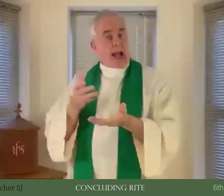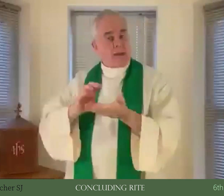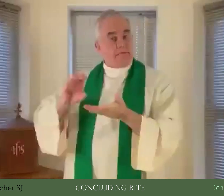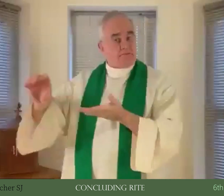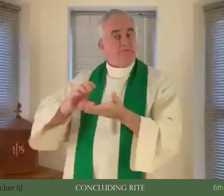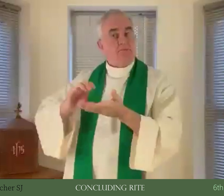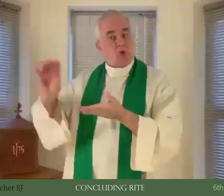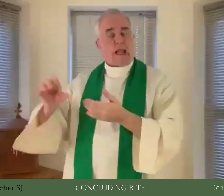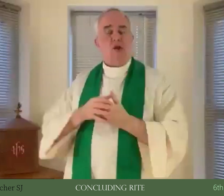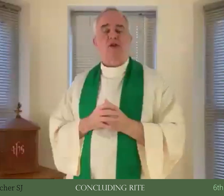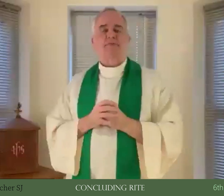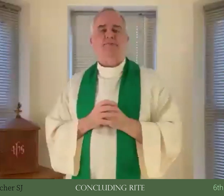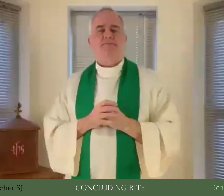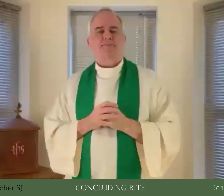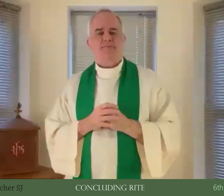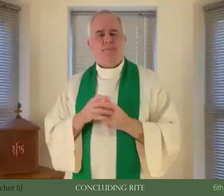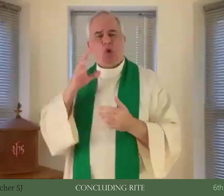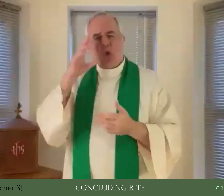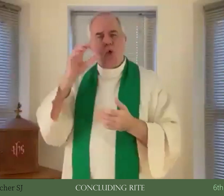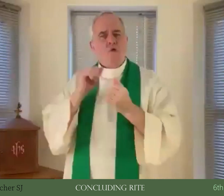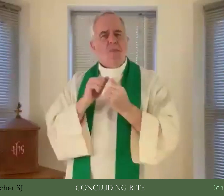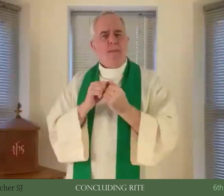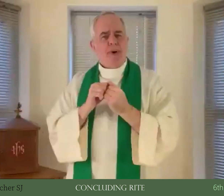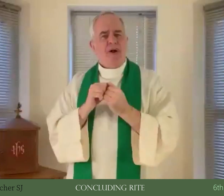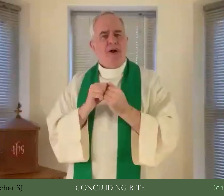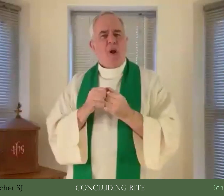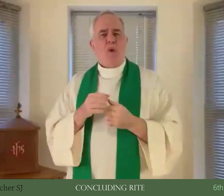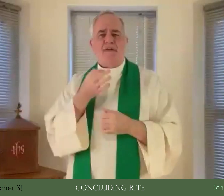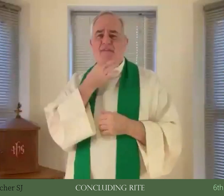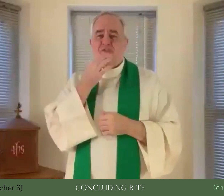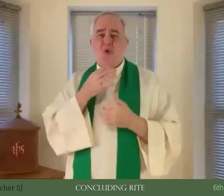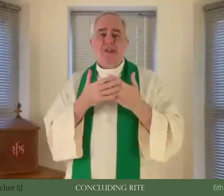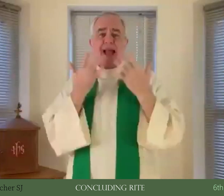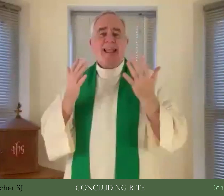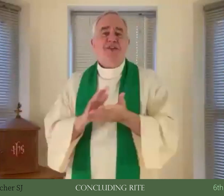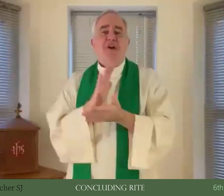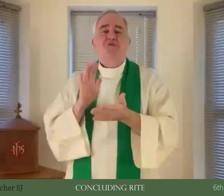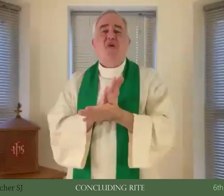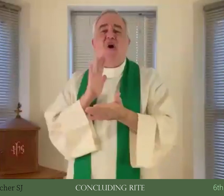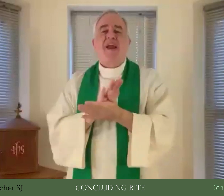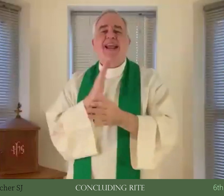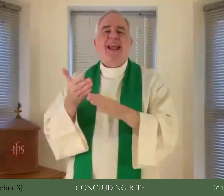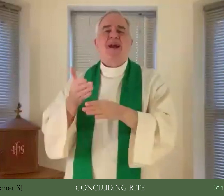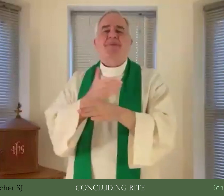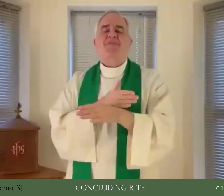and congregation. So remember, we have a few days to enjoy